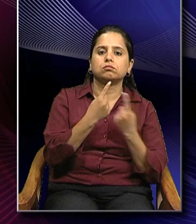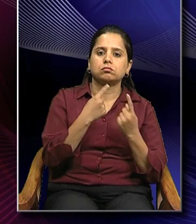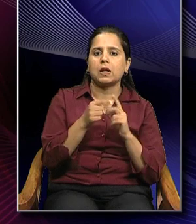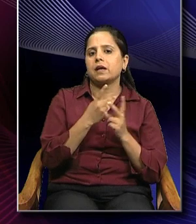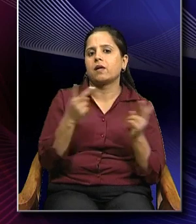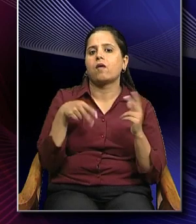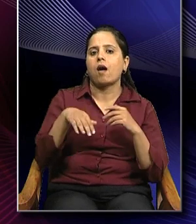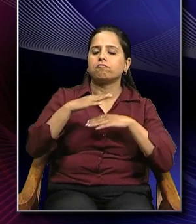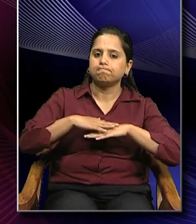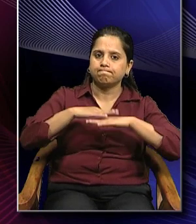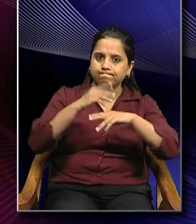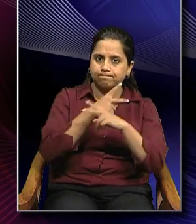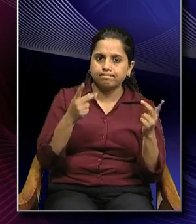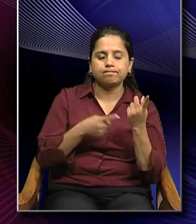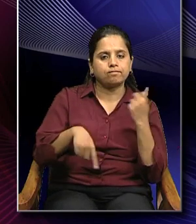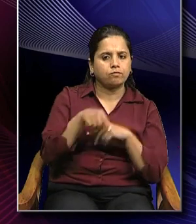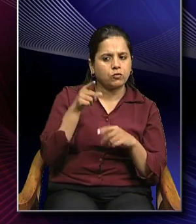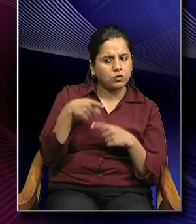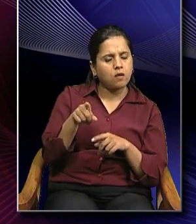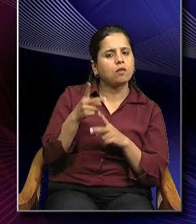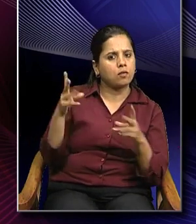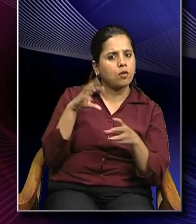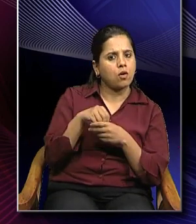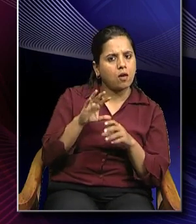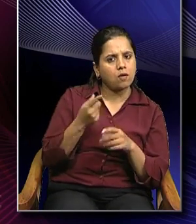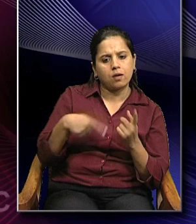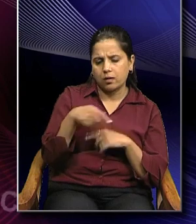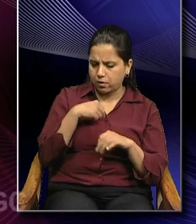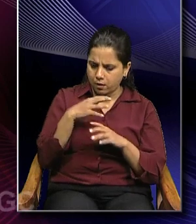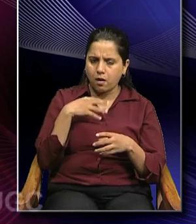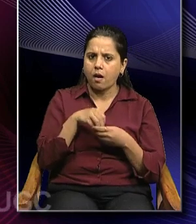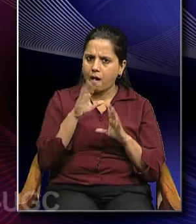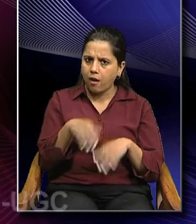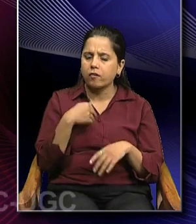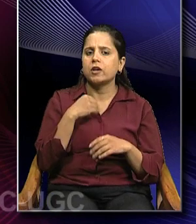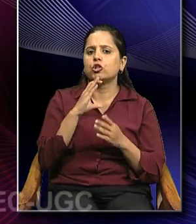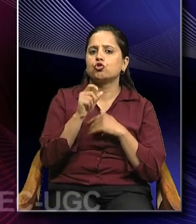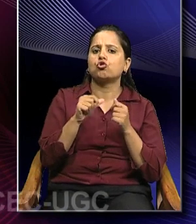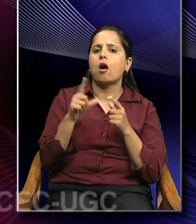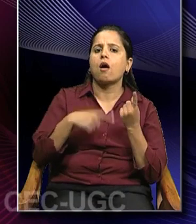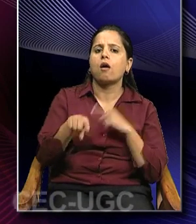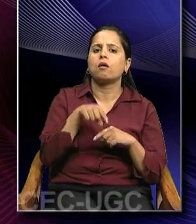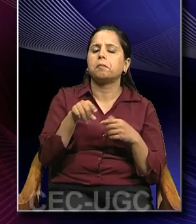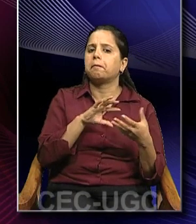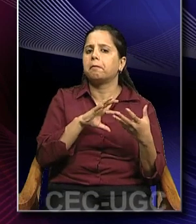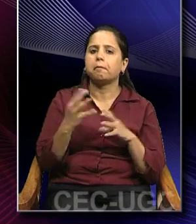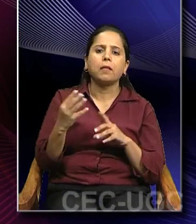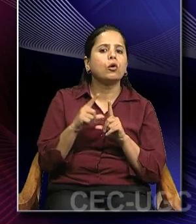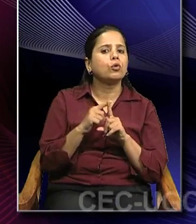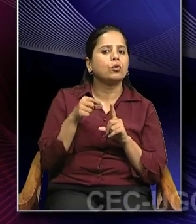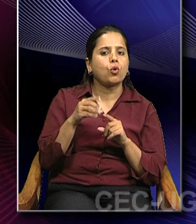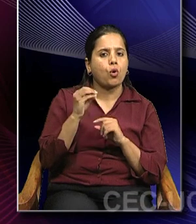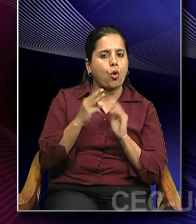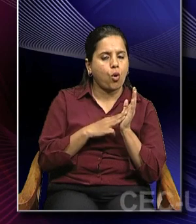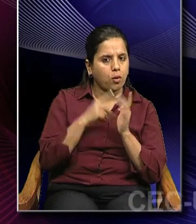different platforms. They are omnipresent and we are also omnipresent. Our channels have become the